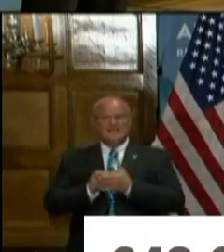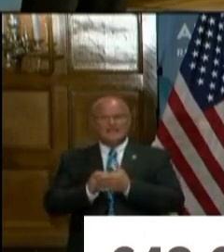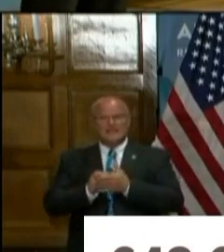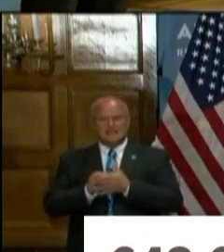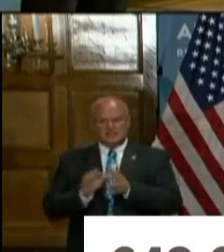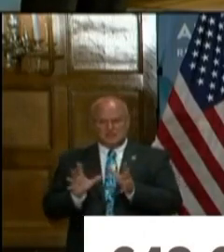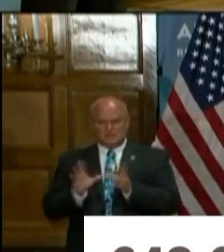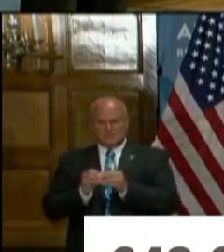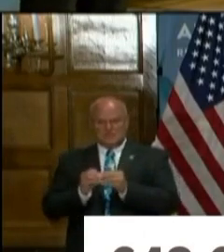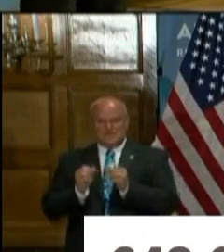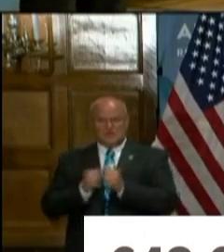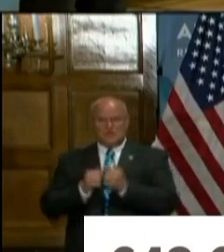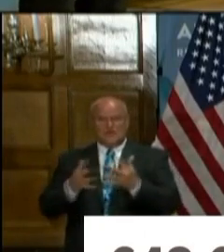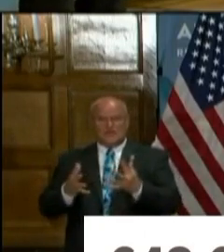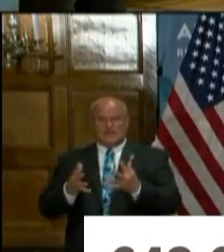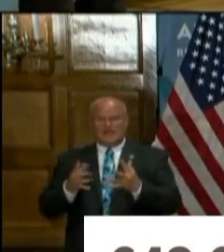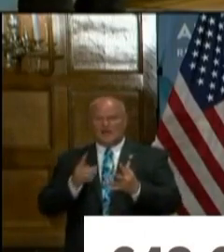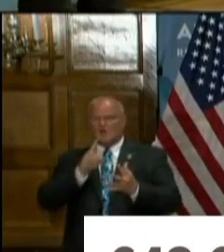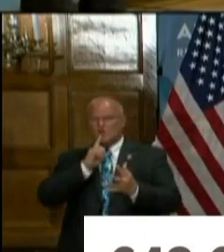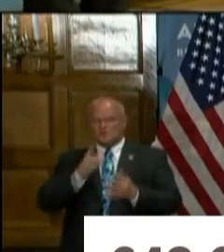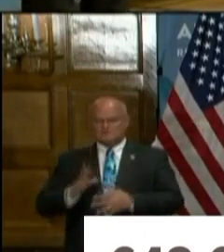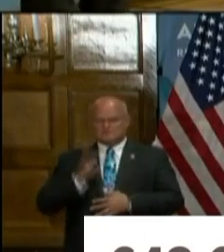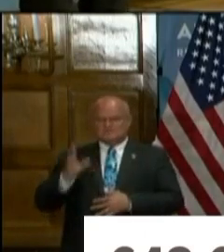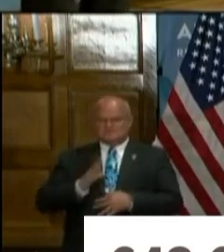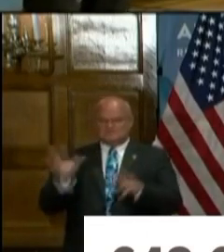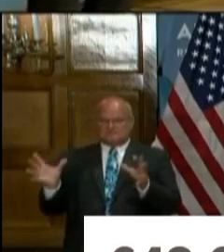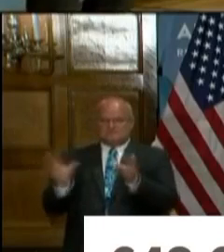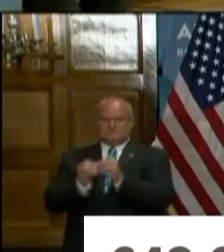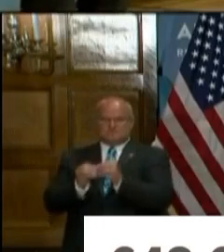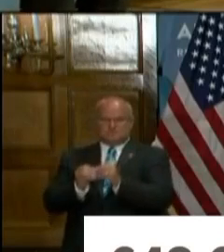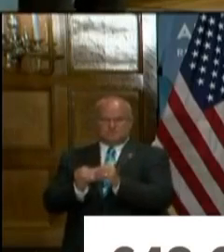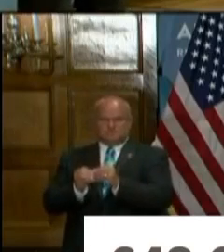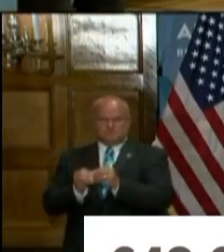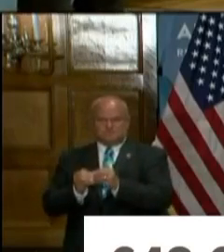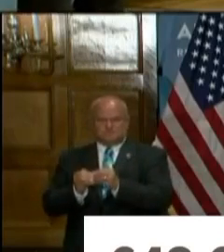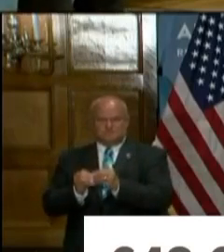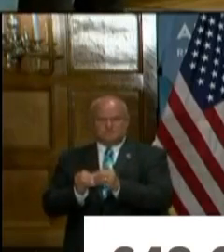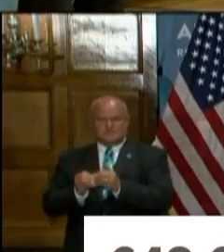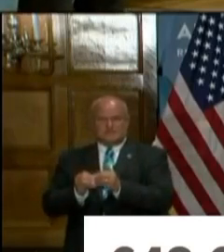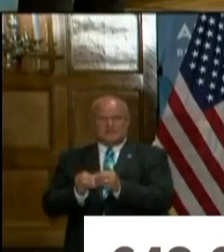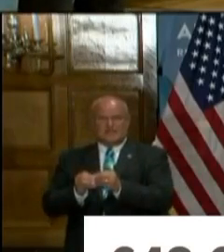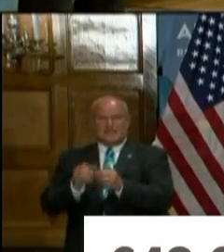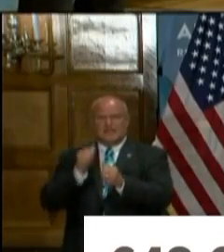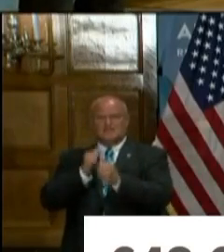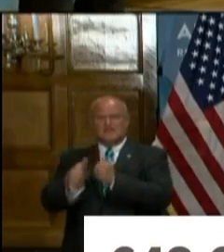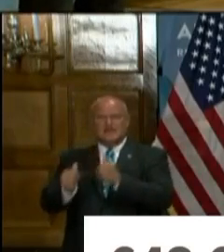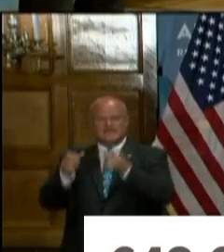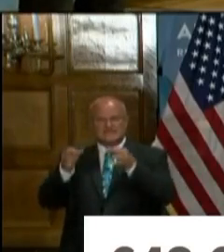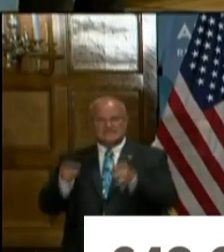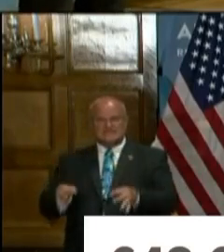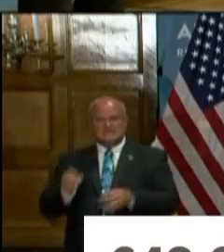meet without convening a special session and pass a resolution of